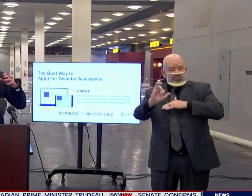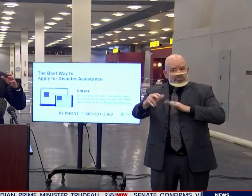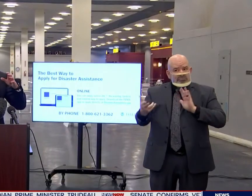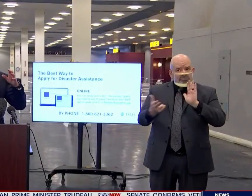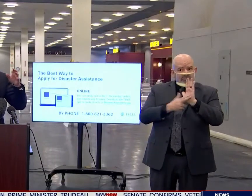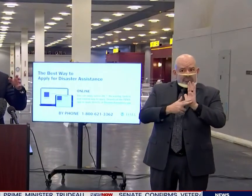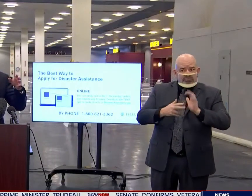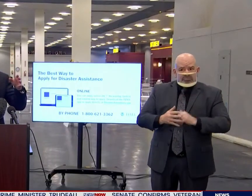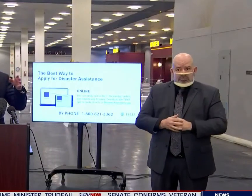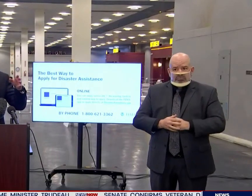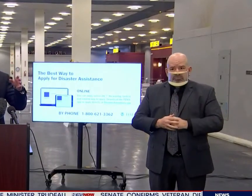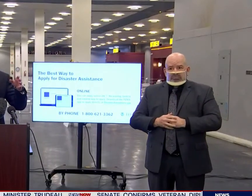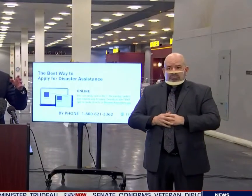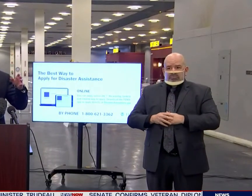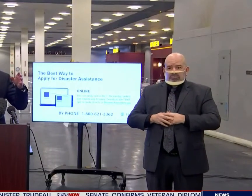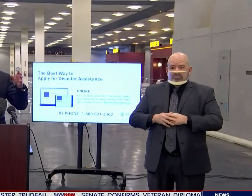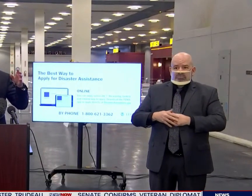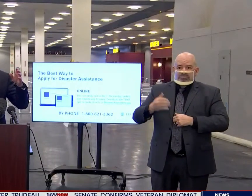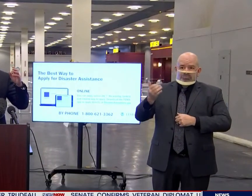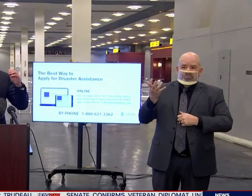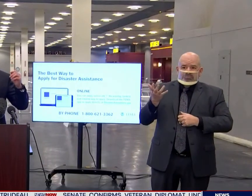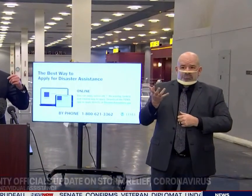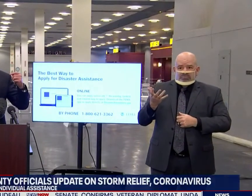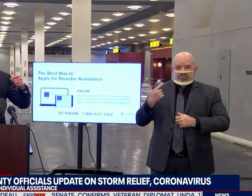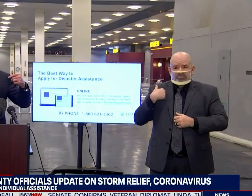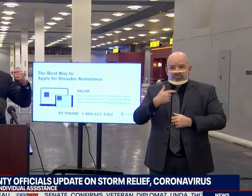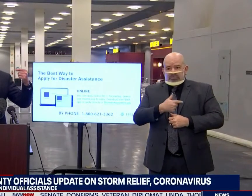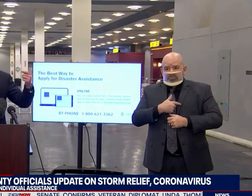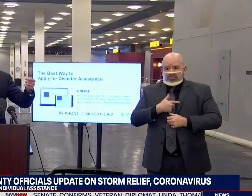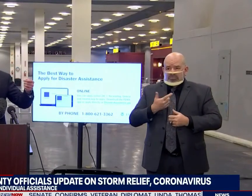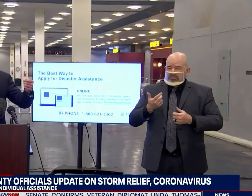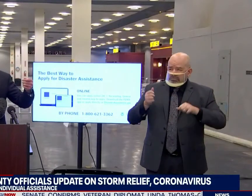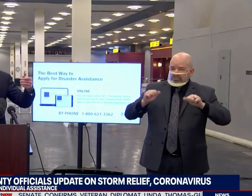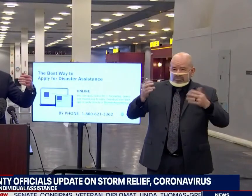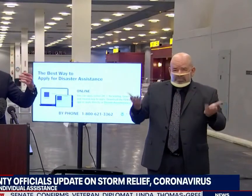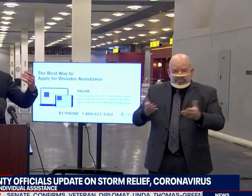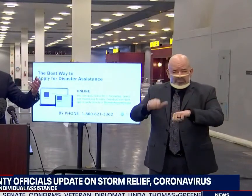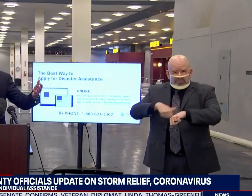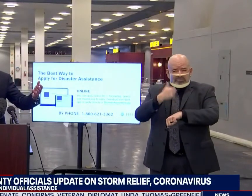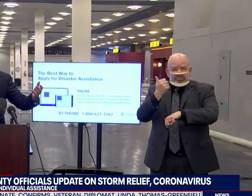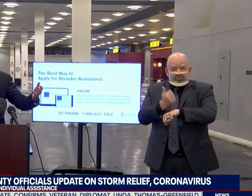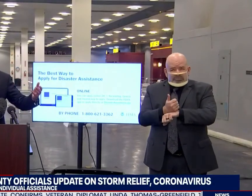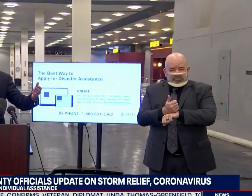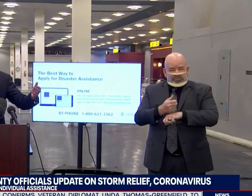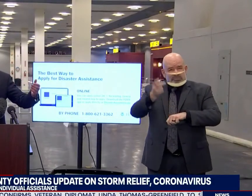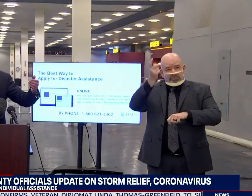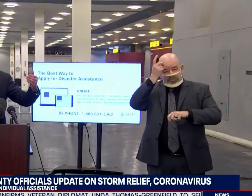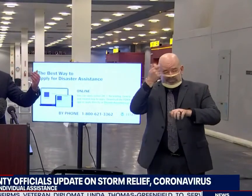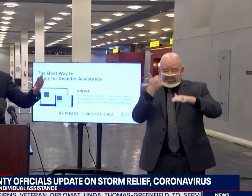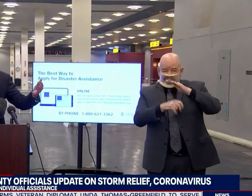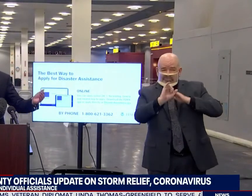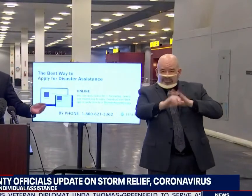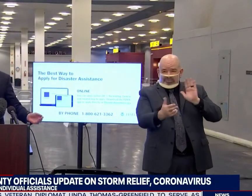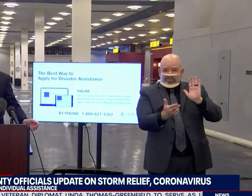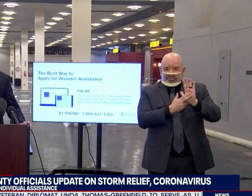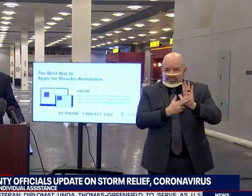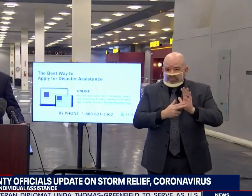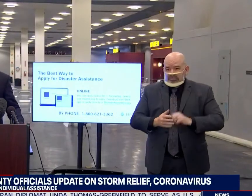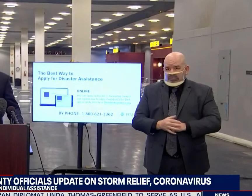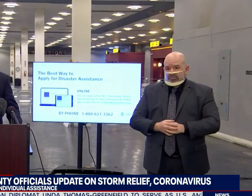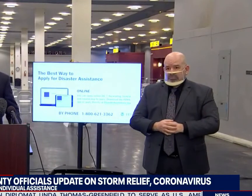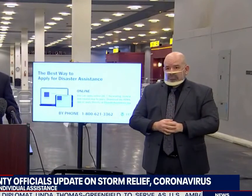to have gotten individual assistance, um, as more and more people go on the website and show pictures of their busted pipe,